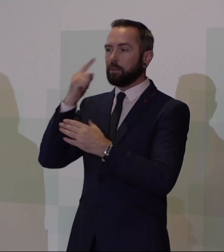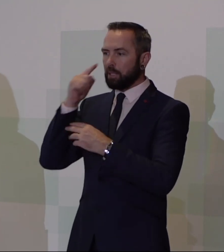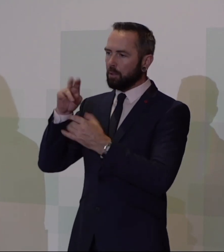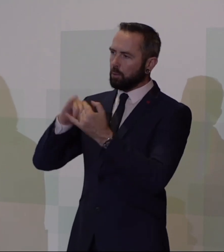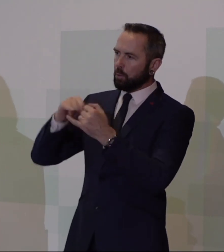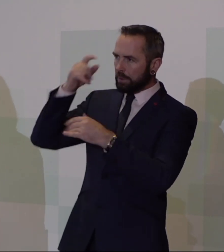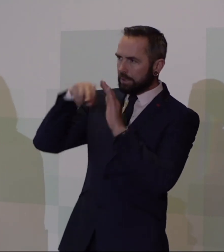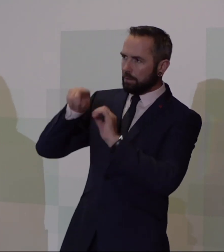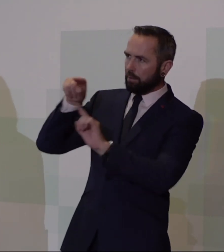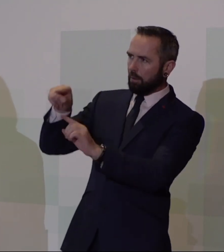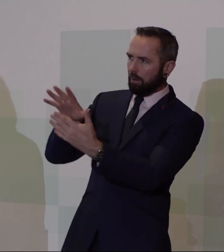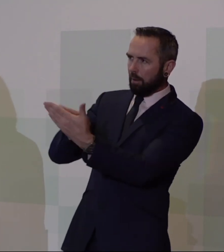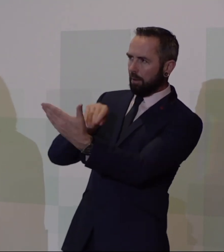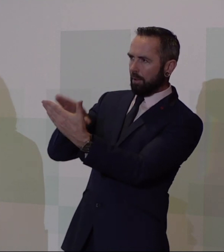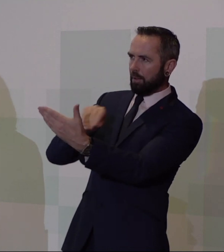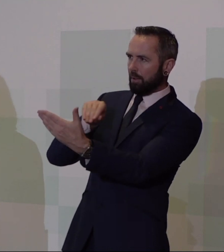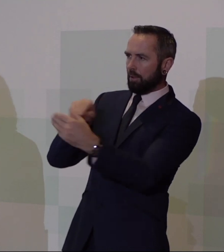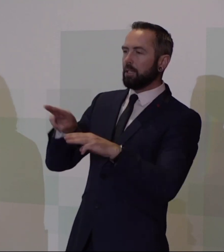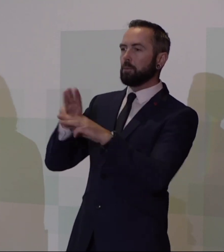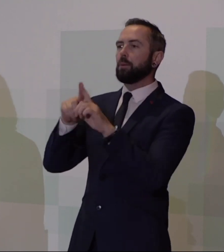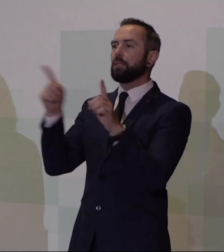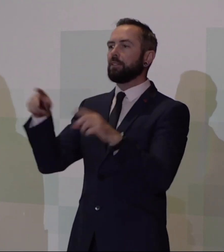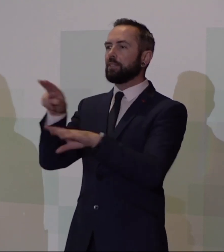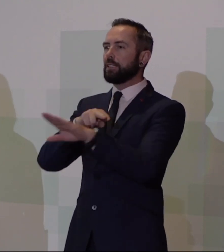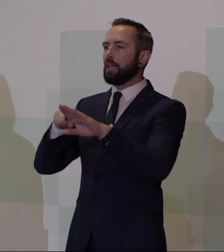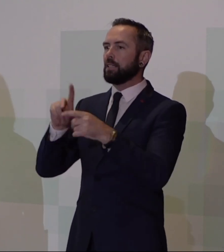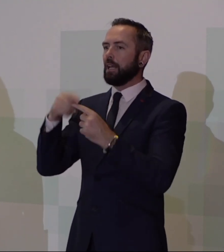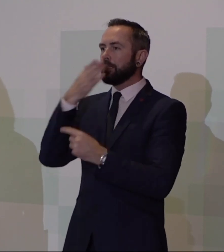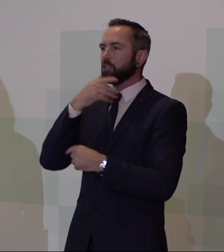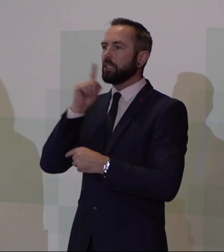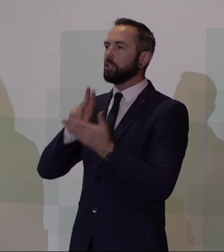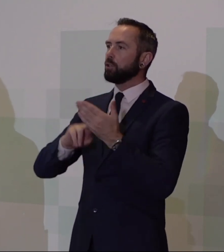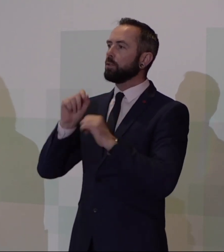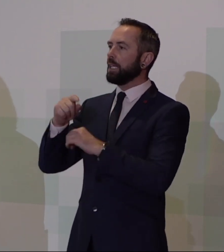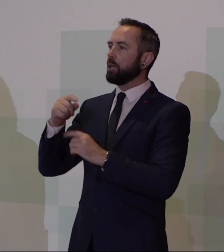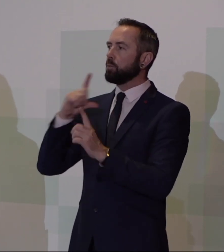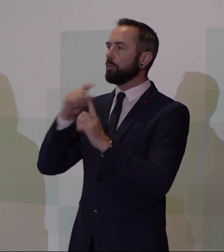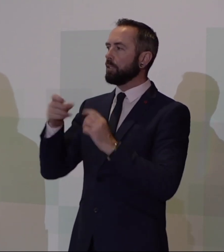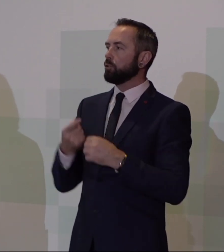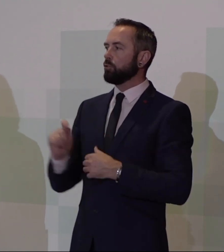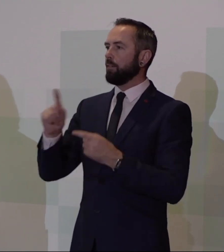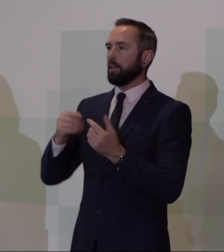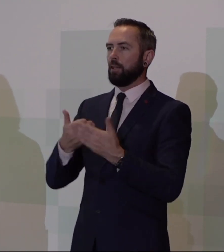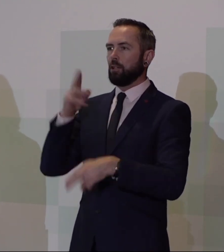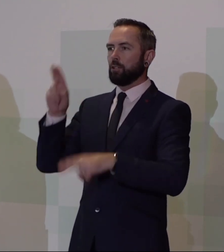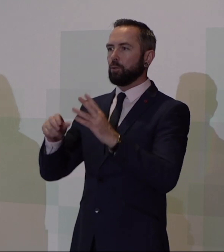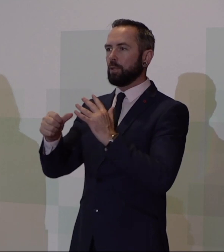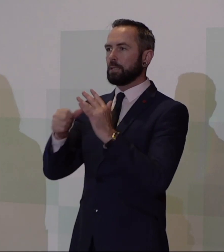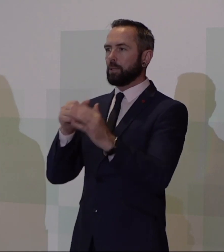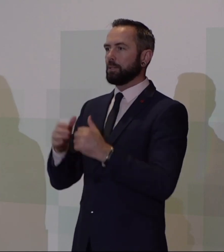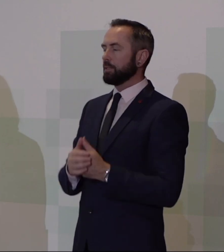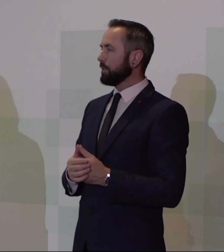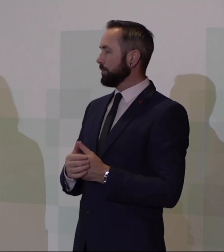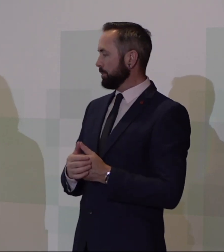models. People of different nationalities and genders using their profession to travel and learn new experiences.